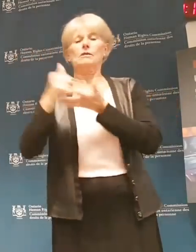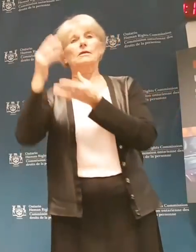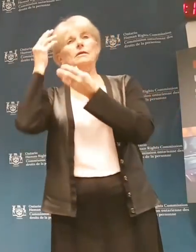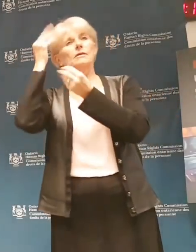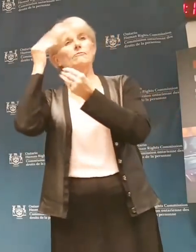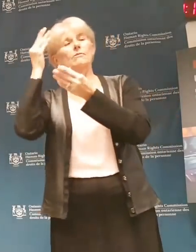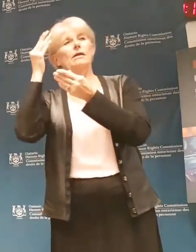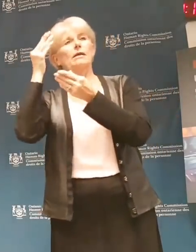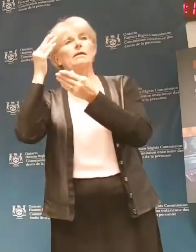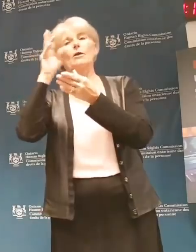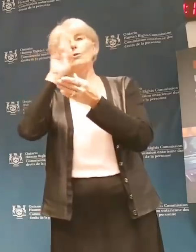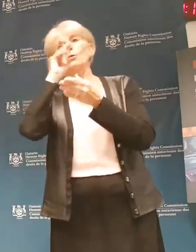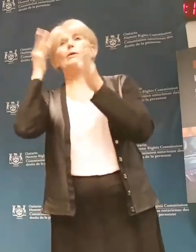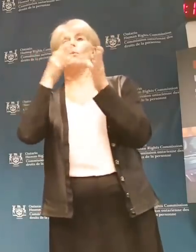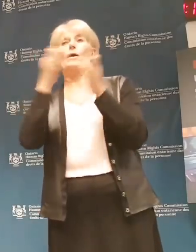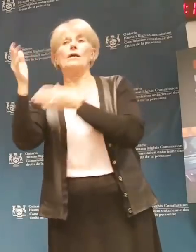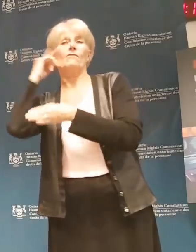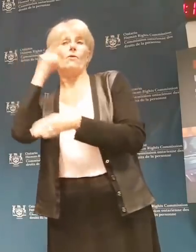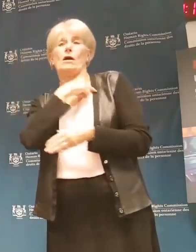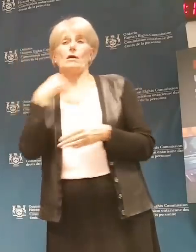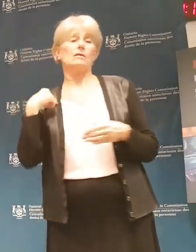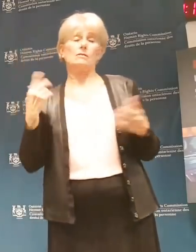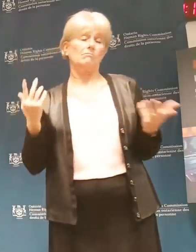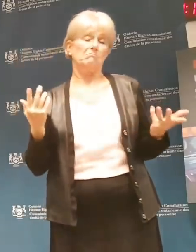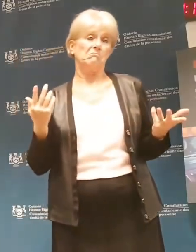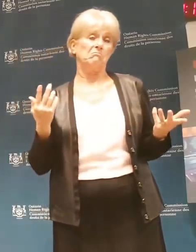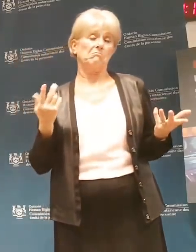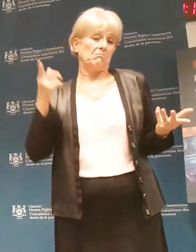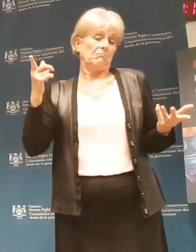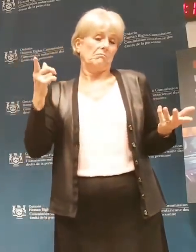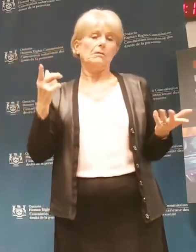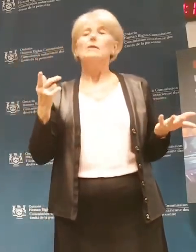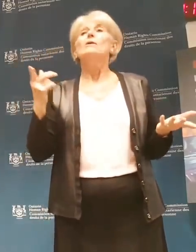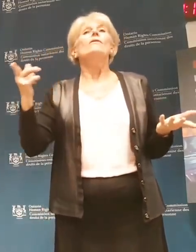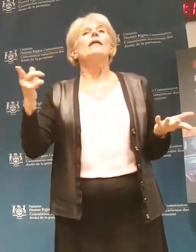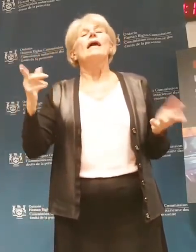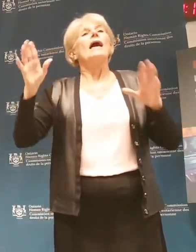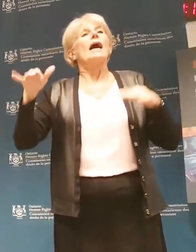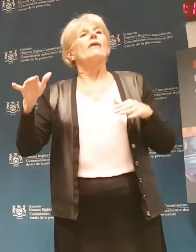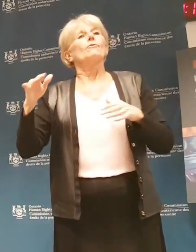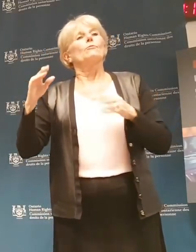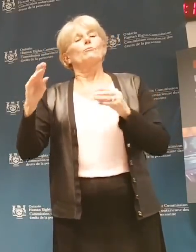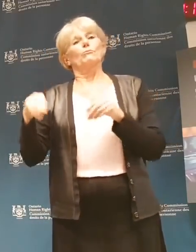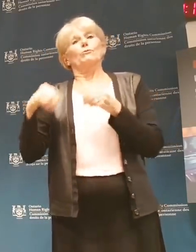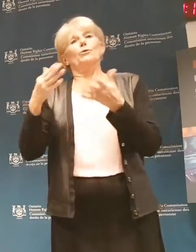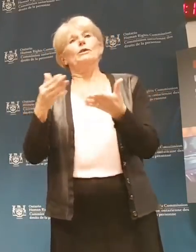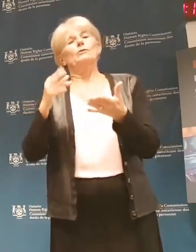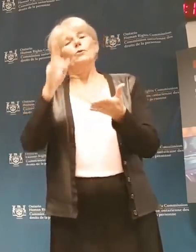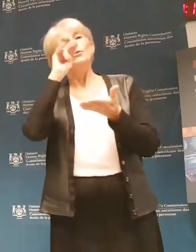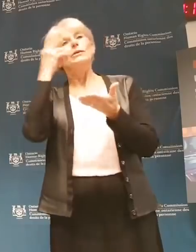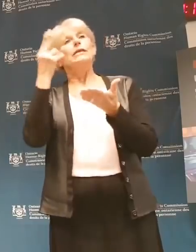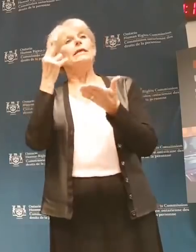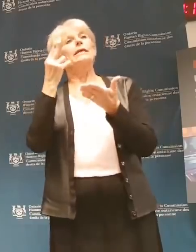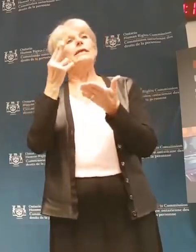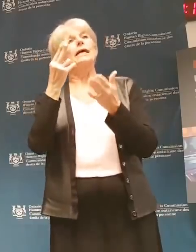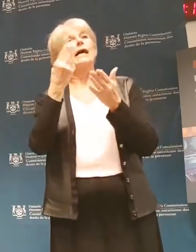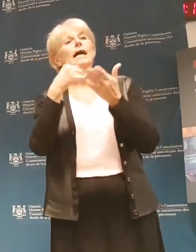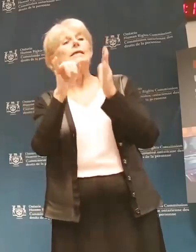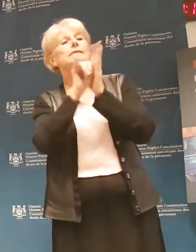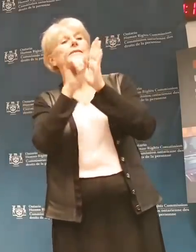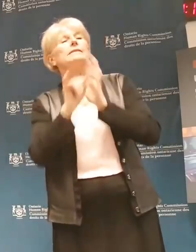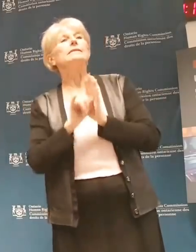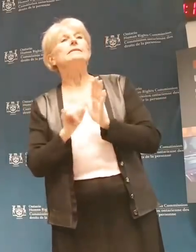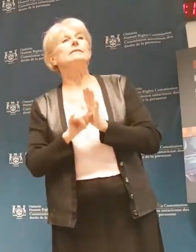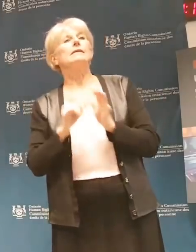information in unique ways for us, and so what that means is they haven't produced unique civilian or incident